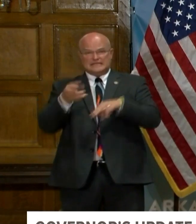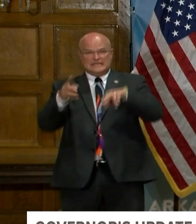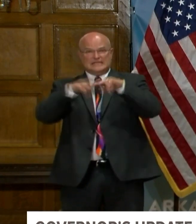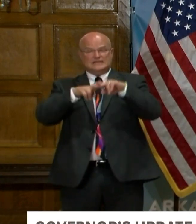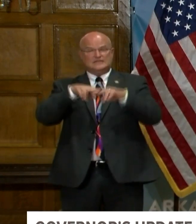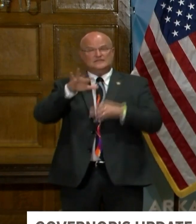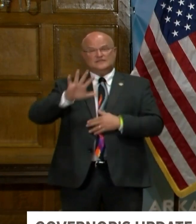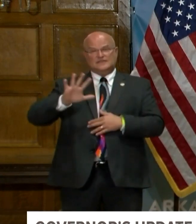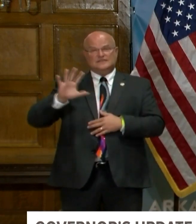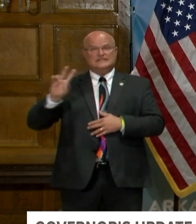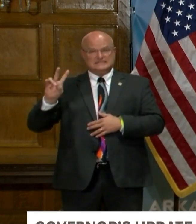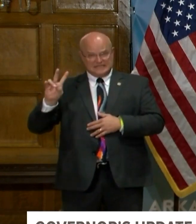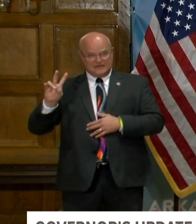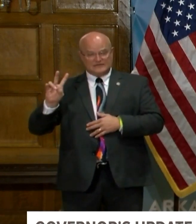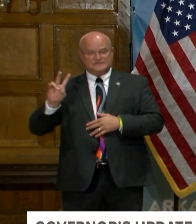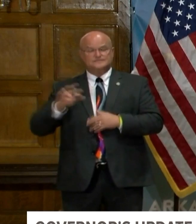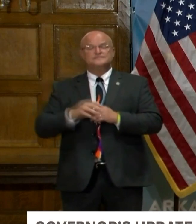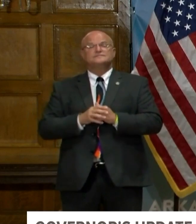of 57,